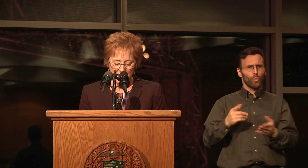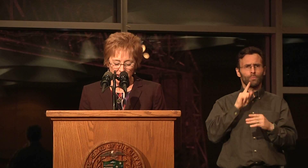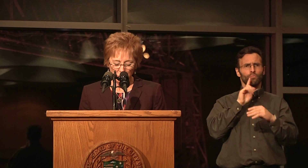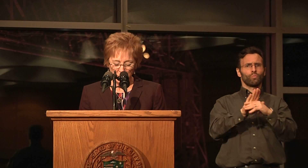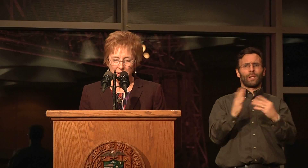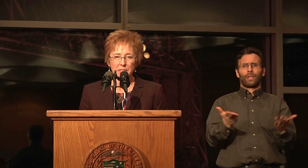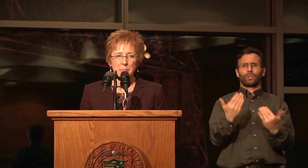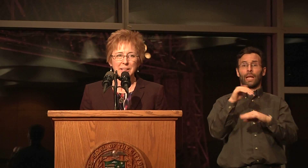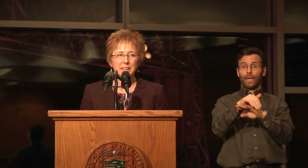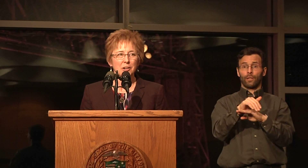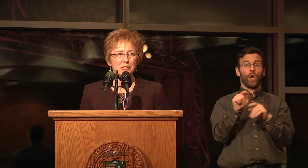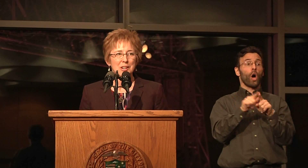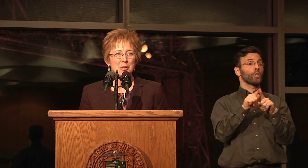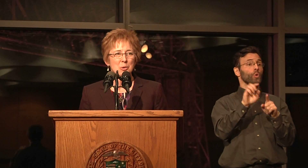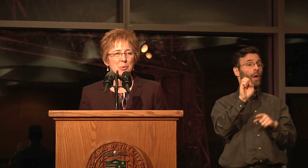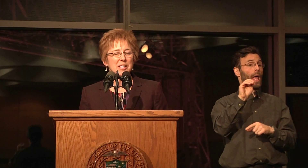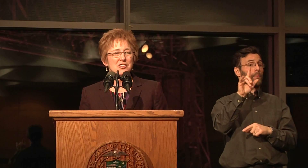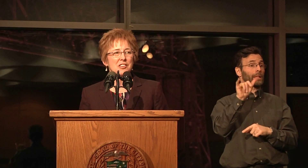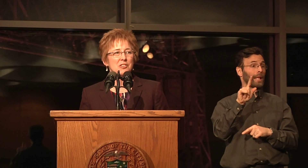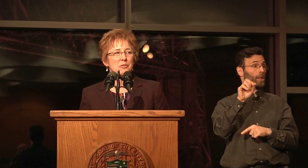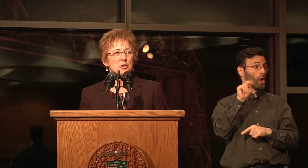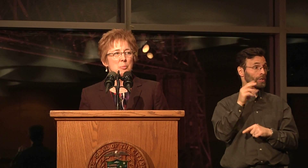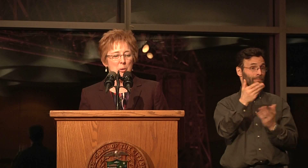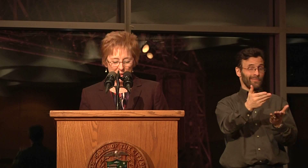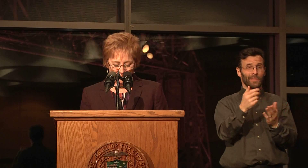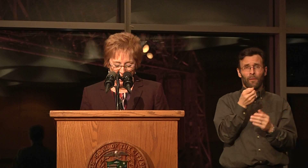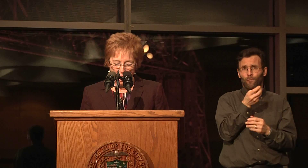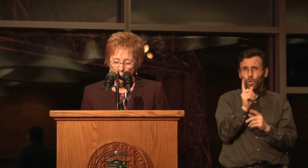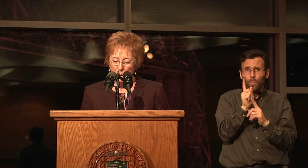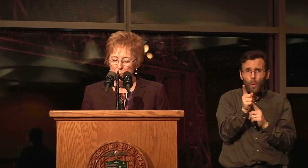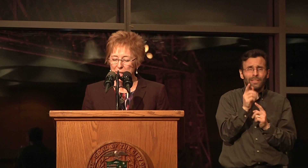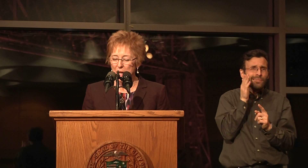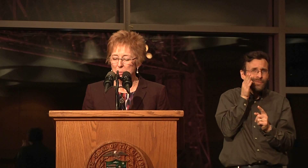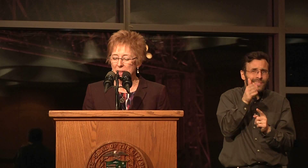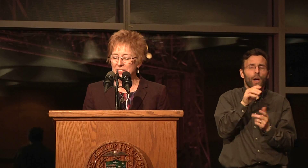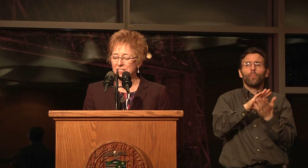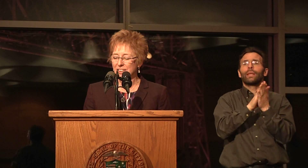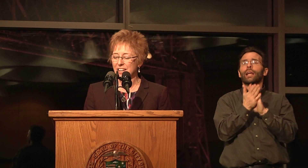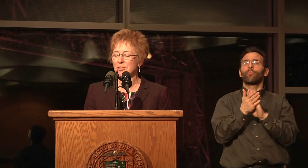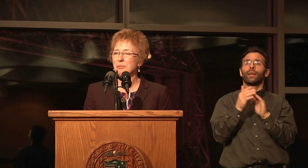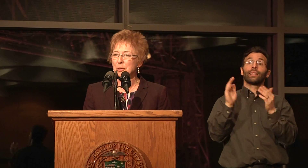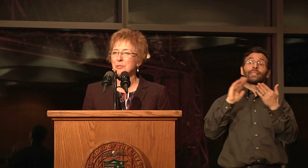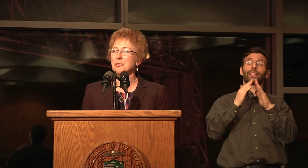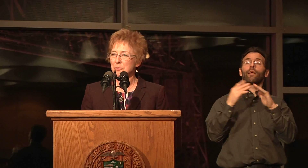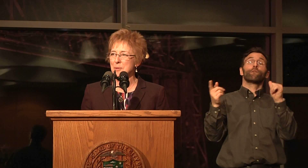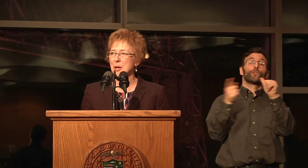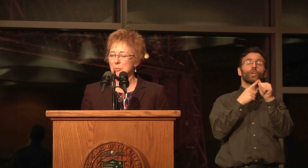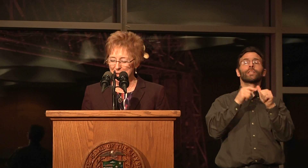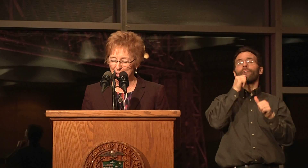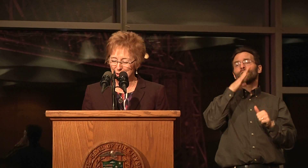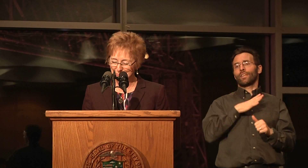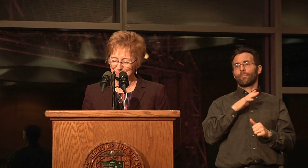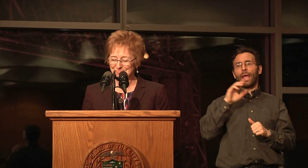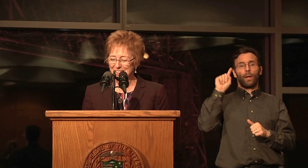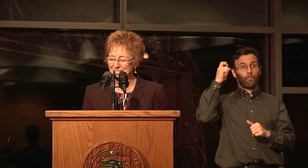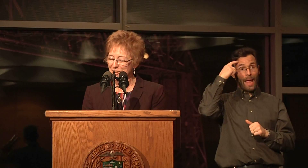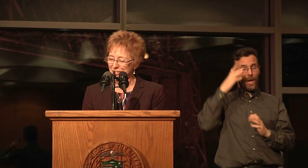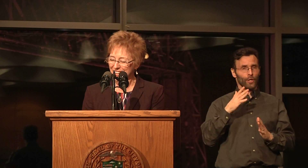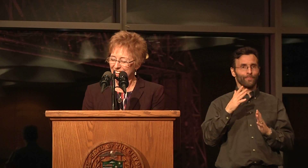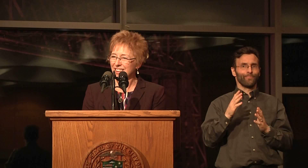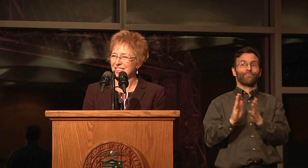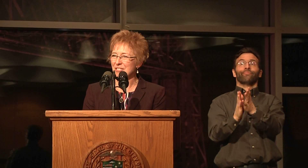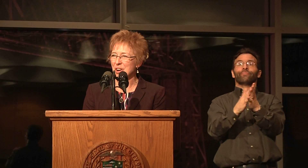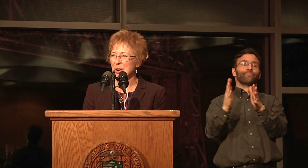tonight, as well as Emily Larson, who in just a few moments will become the city's first female mayor.